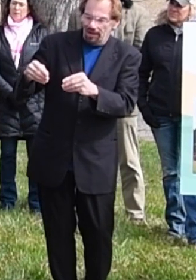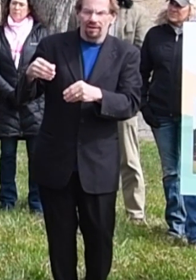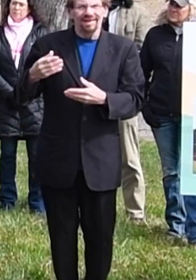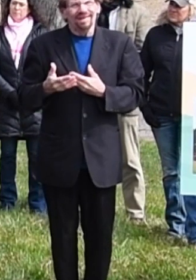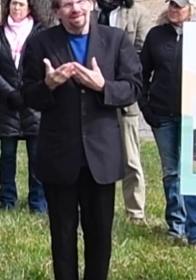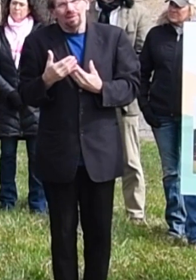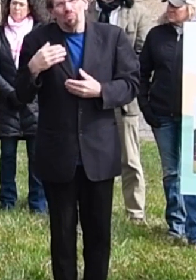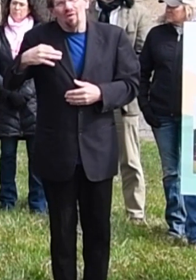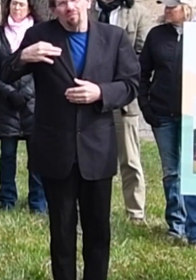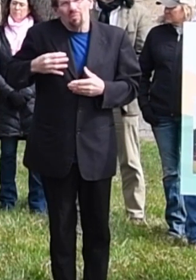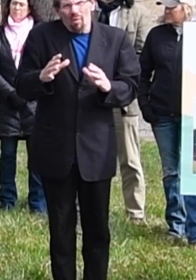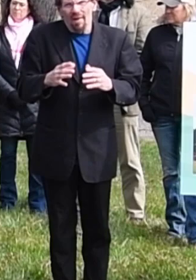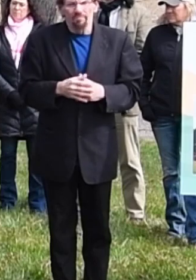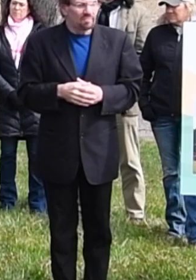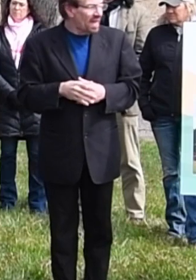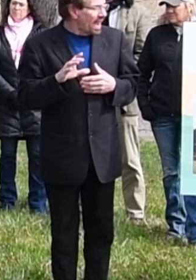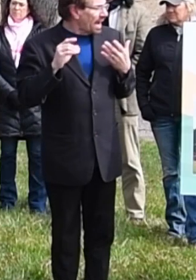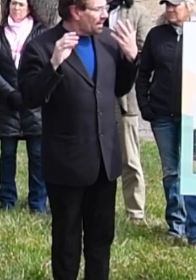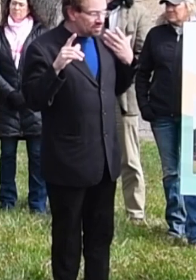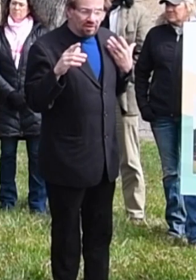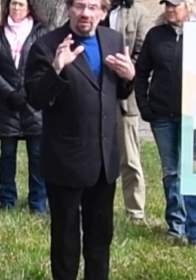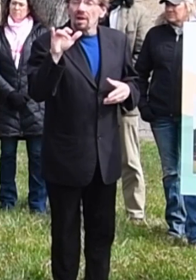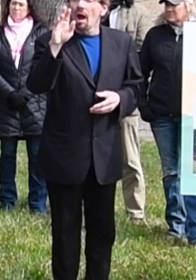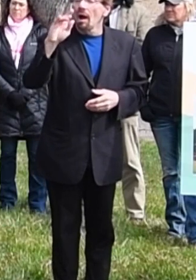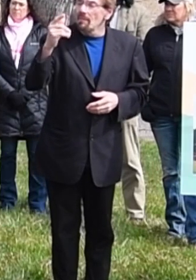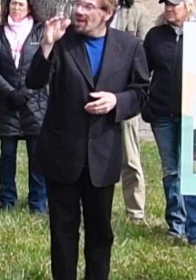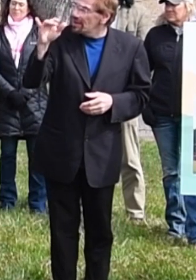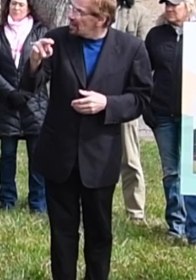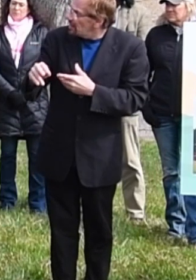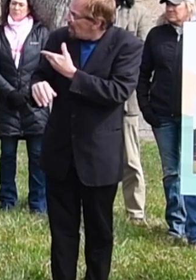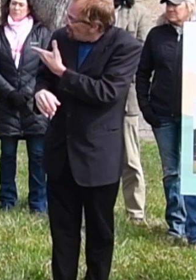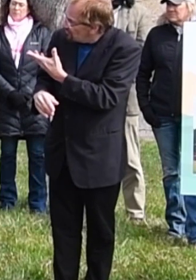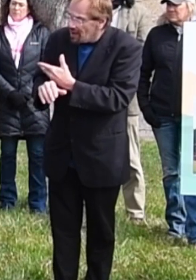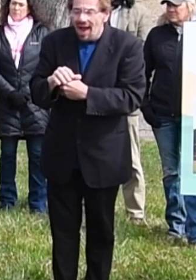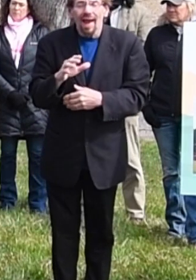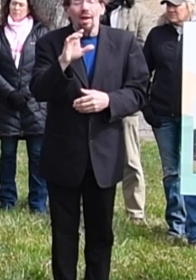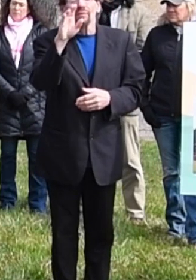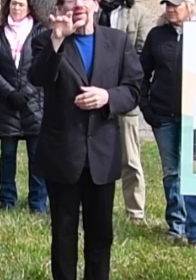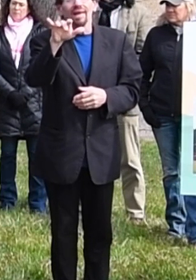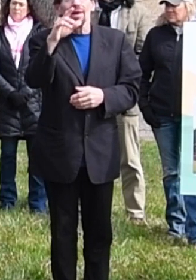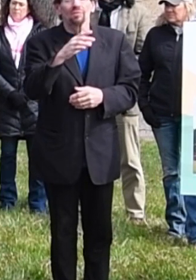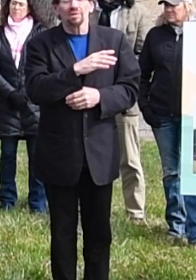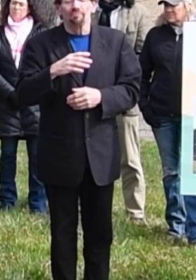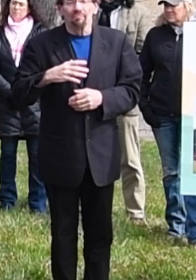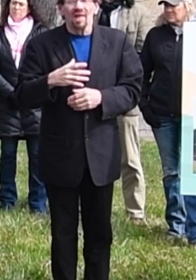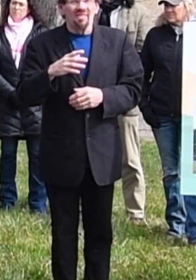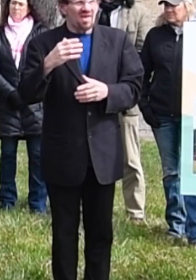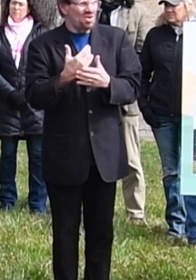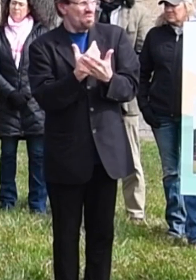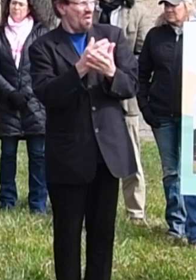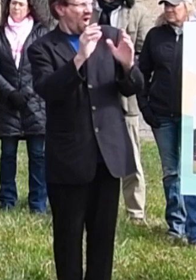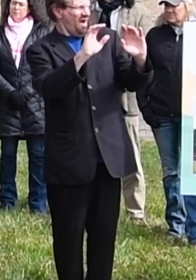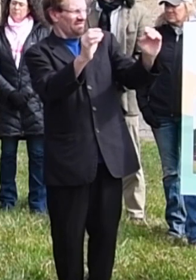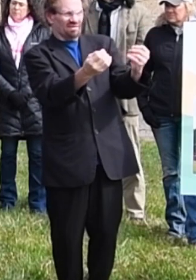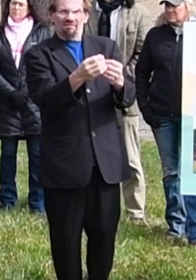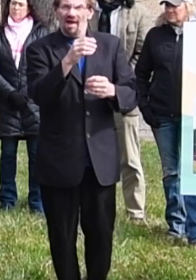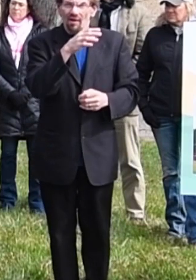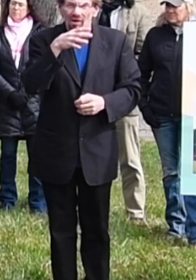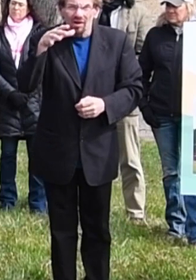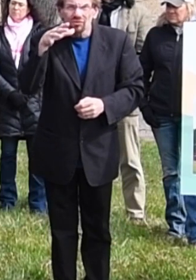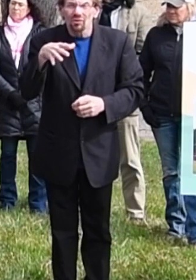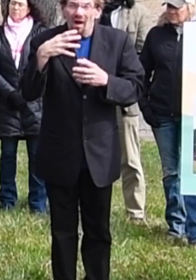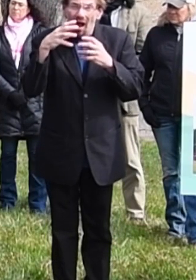who you'll hear from later, and the rest of our county council, the legal structure of our new Office of Agriculture received